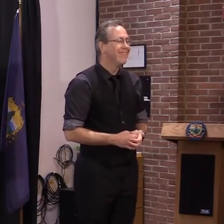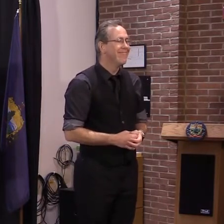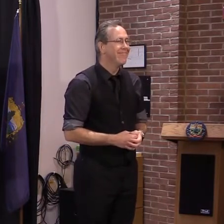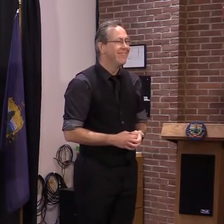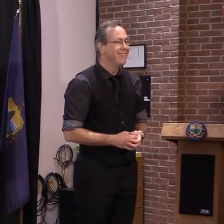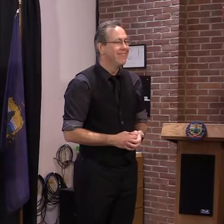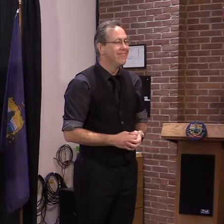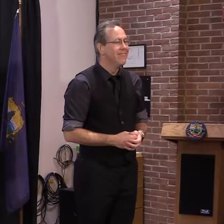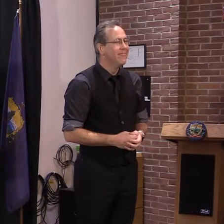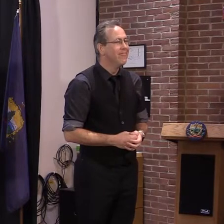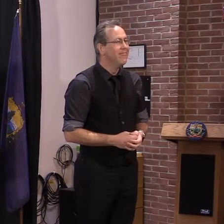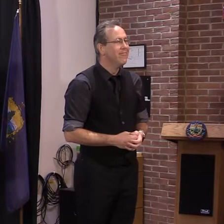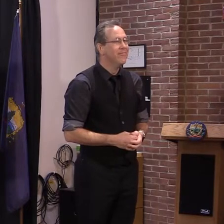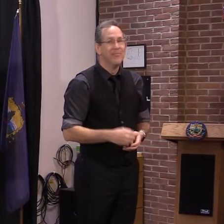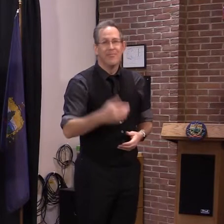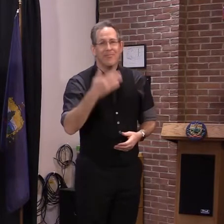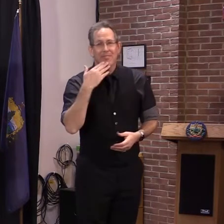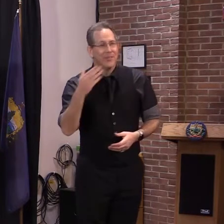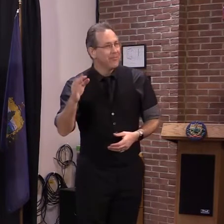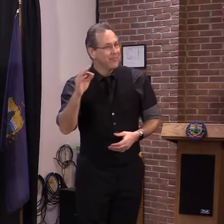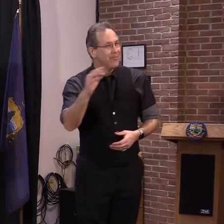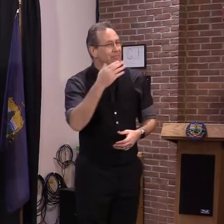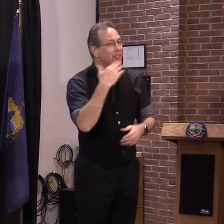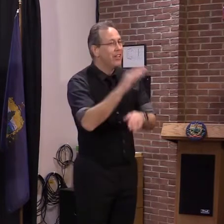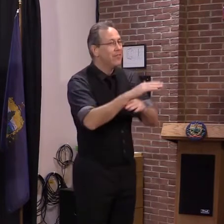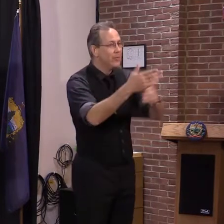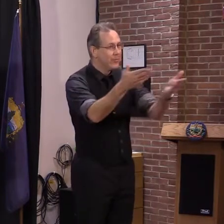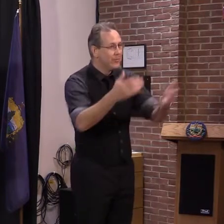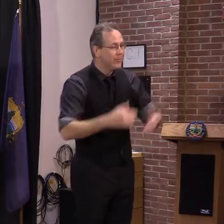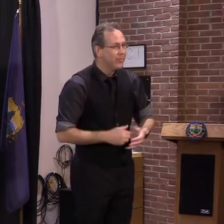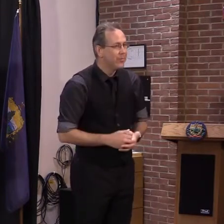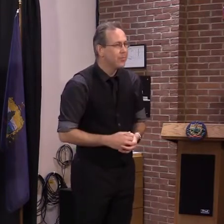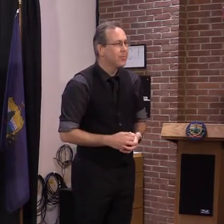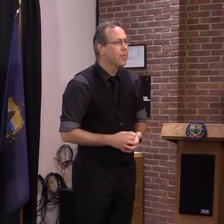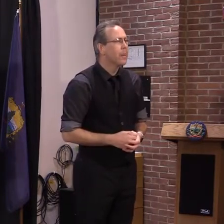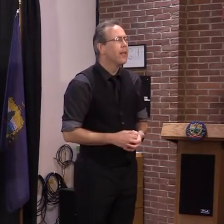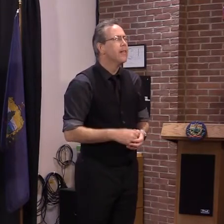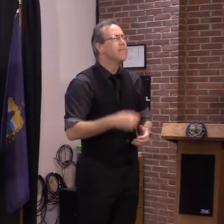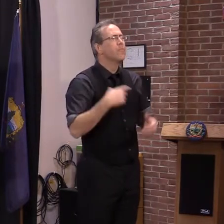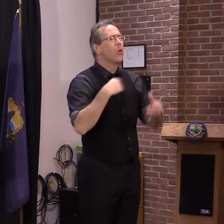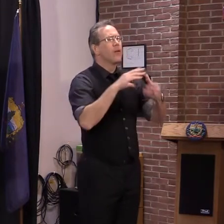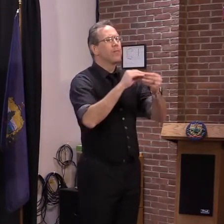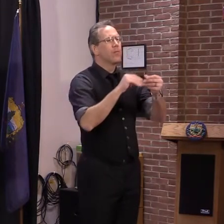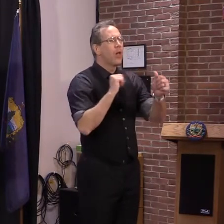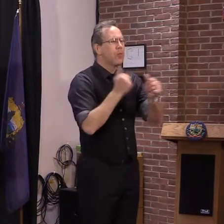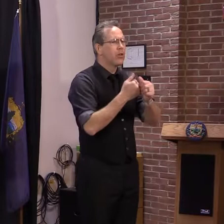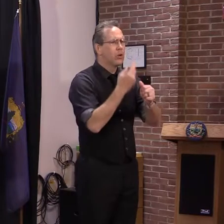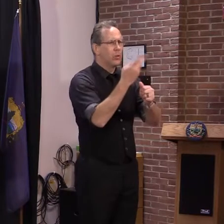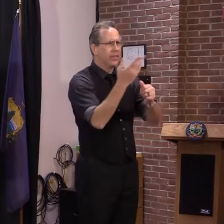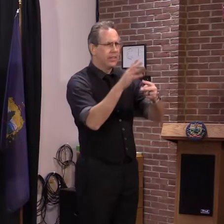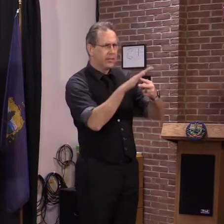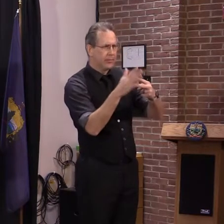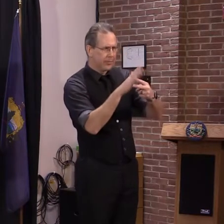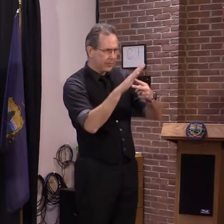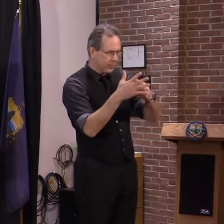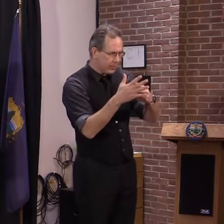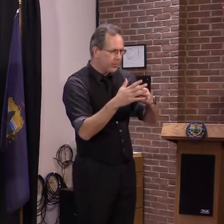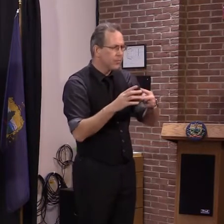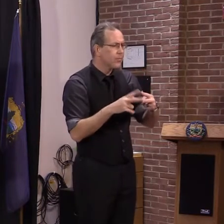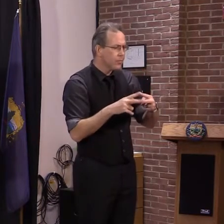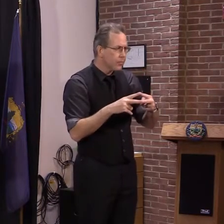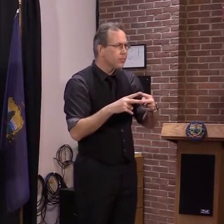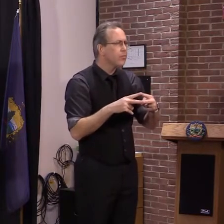Thank you, Commissioner Pichek. Good afternoon. I'm going to start with an update on two initiatives that we announced last week around